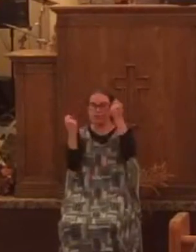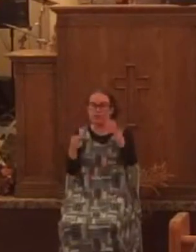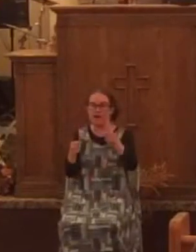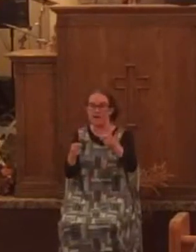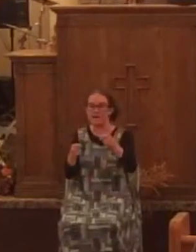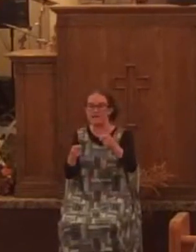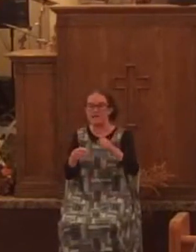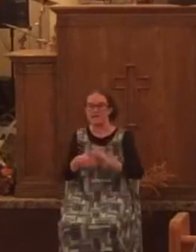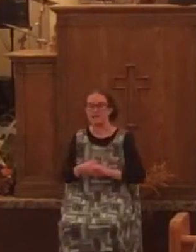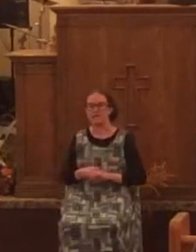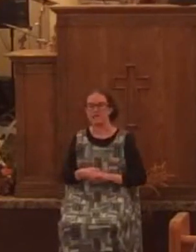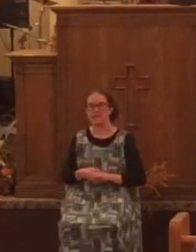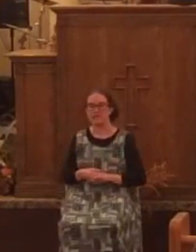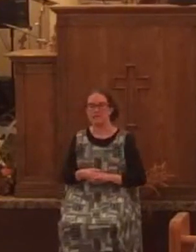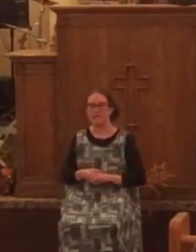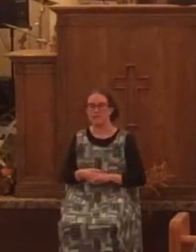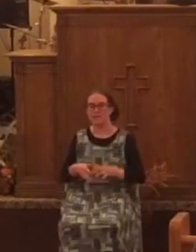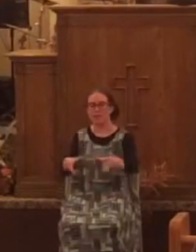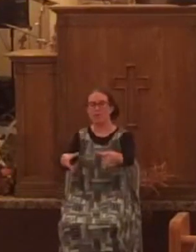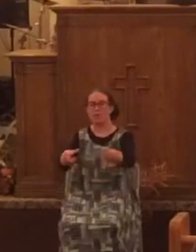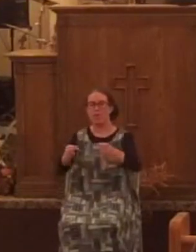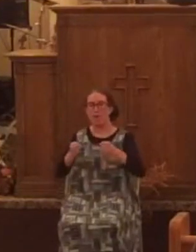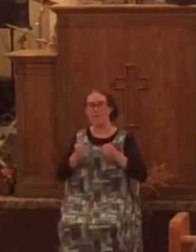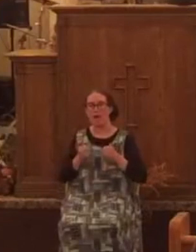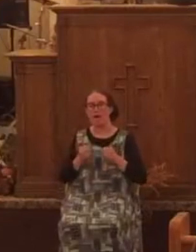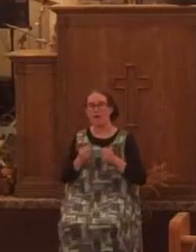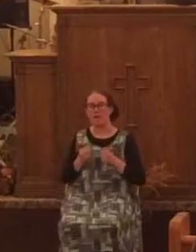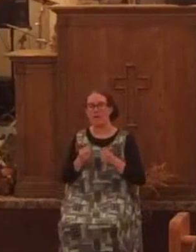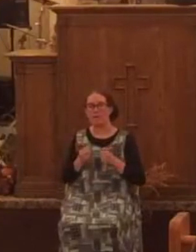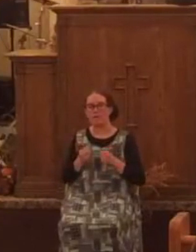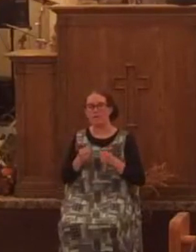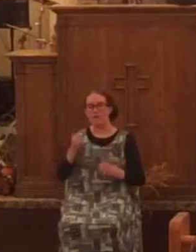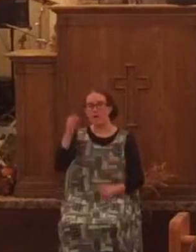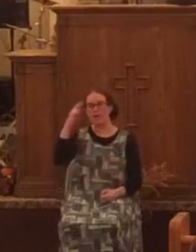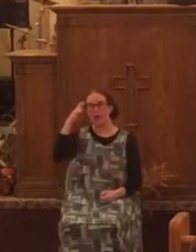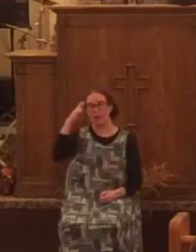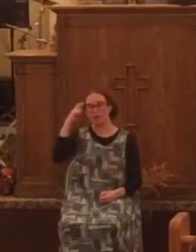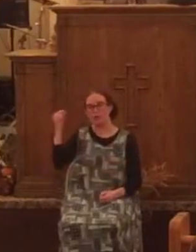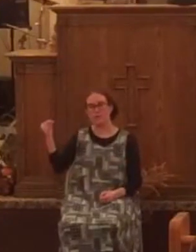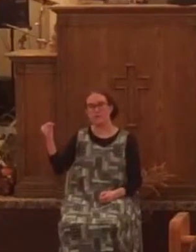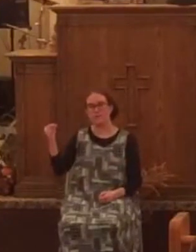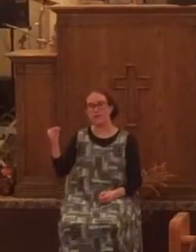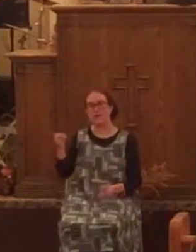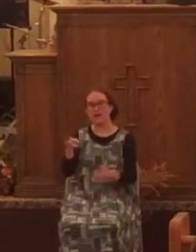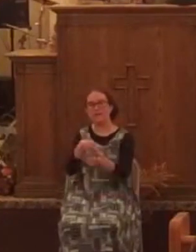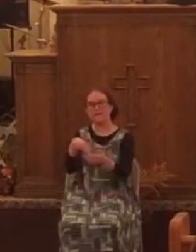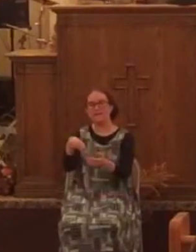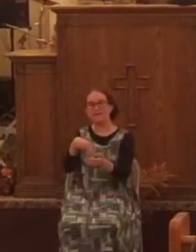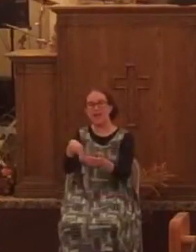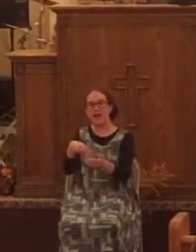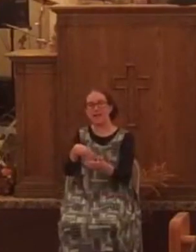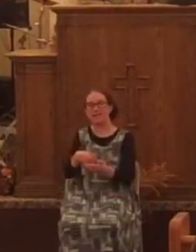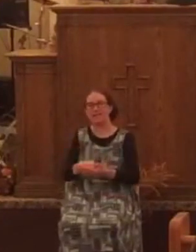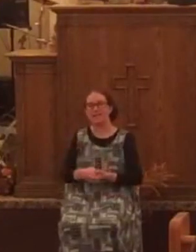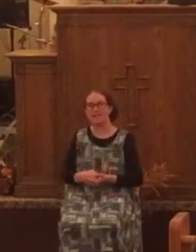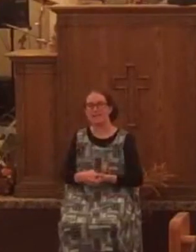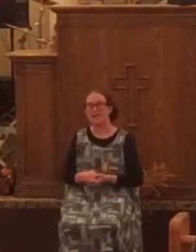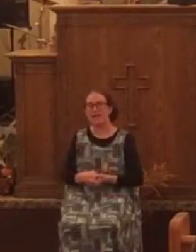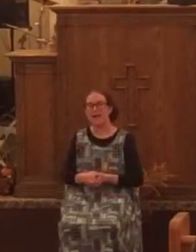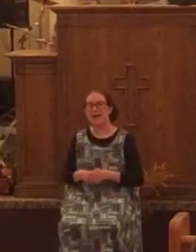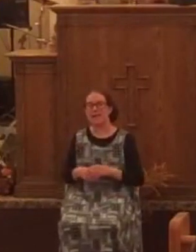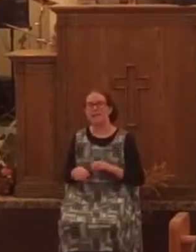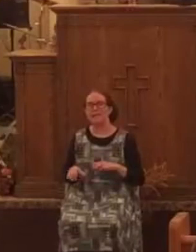to, amen, rob us, amen, of our reason, amen, to dance. And he does